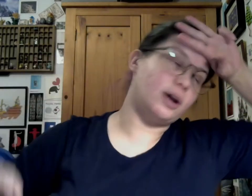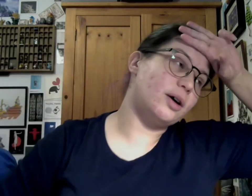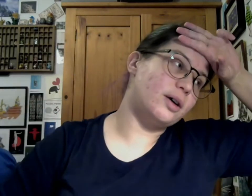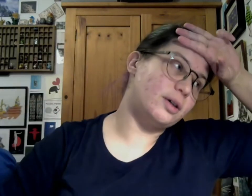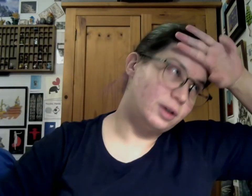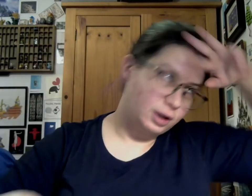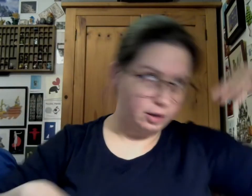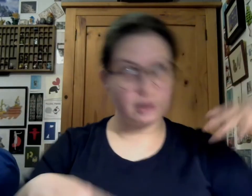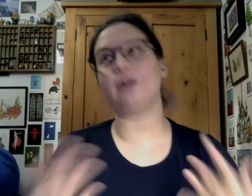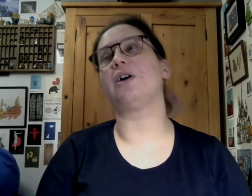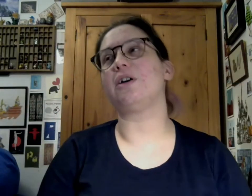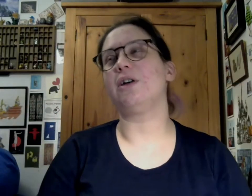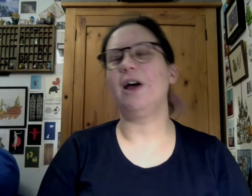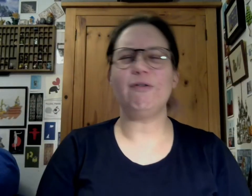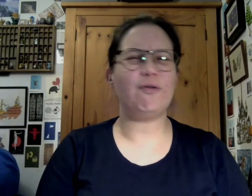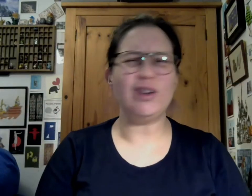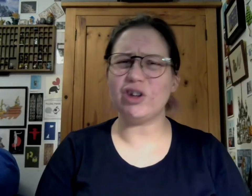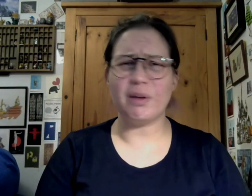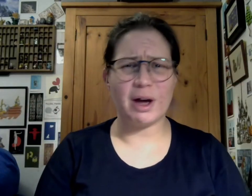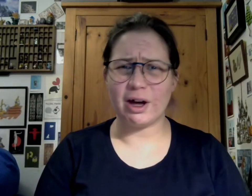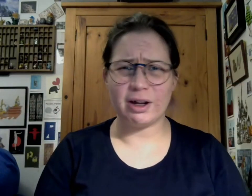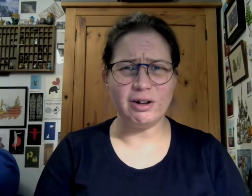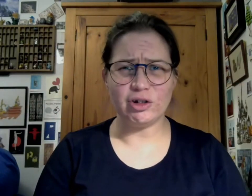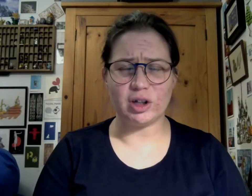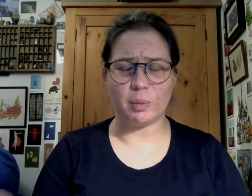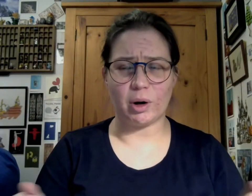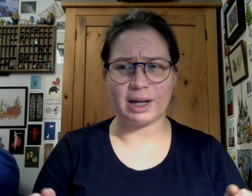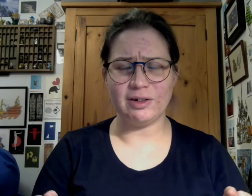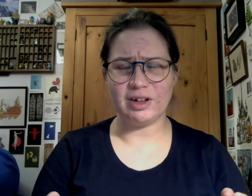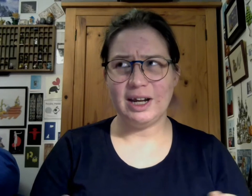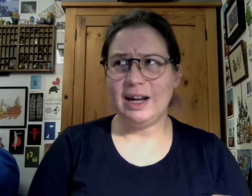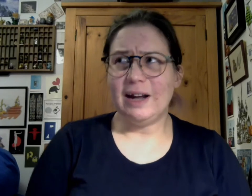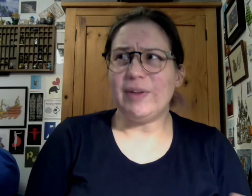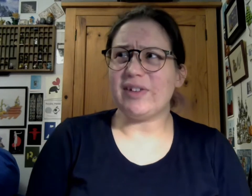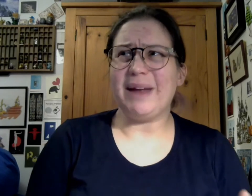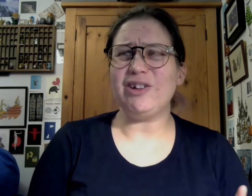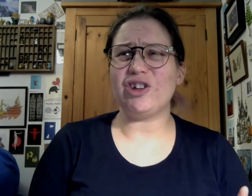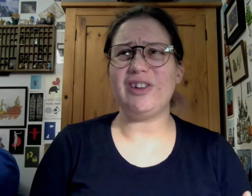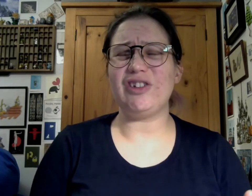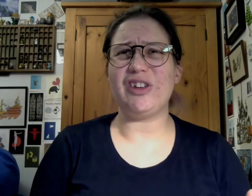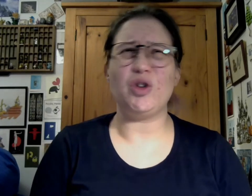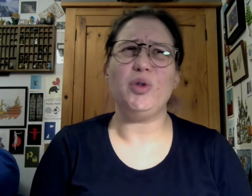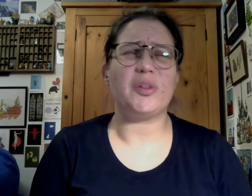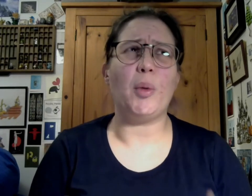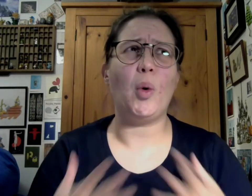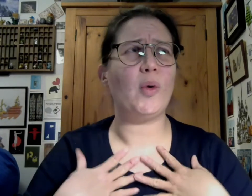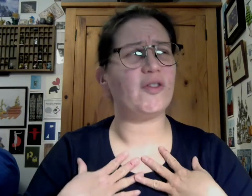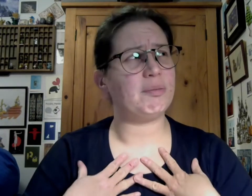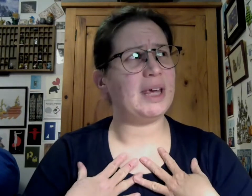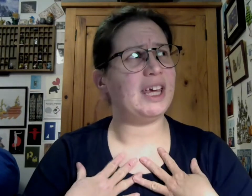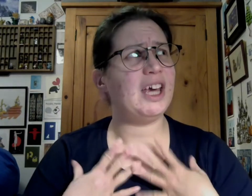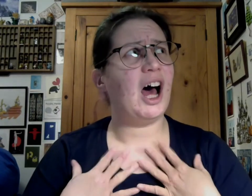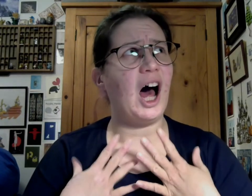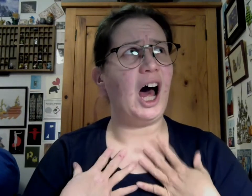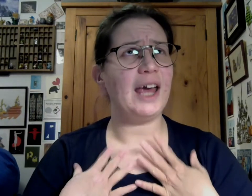ugh, ugh, fisherman, she whined. This mansion is just too small for me. I